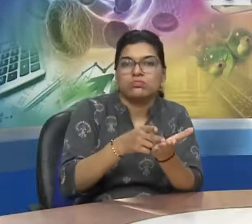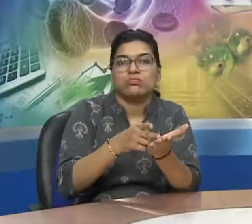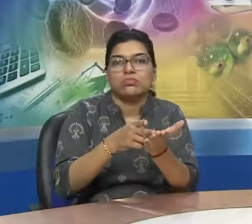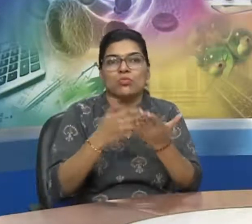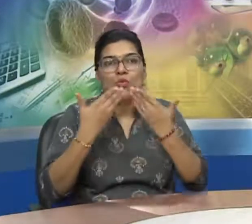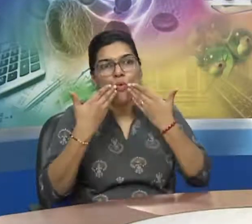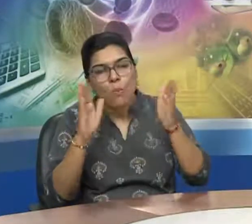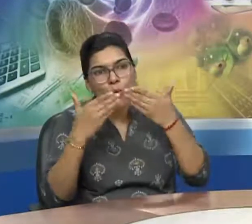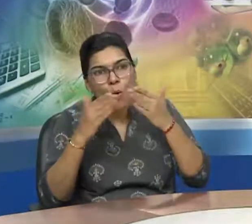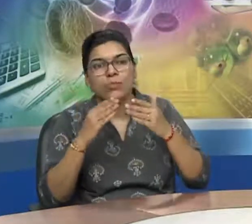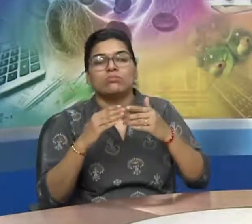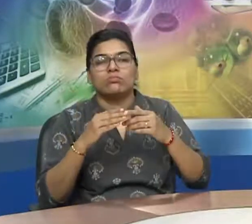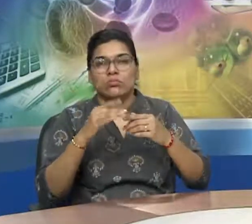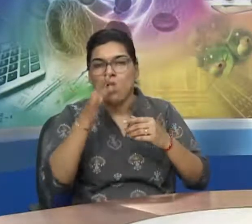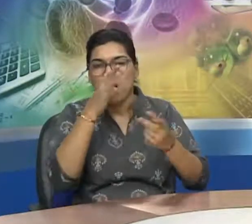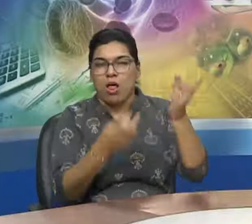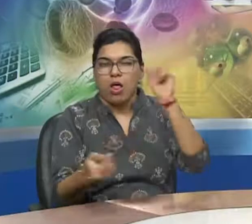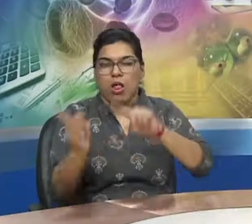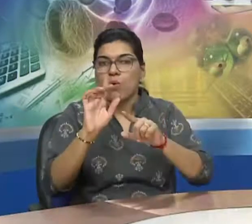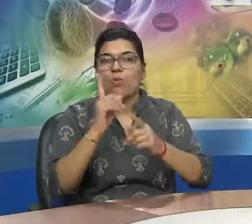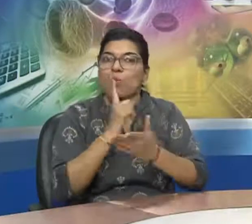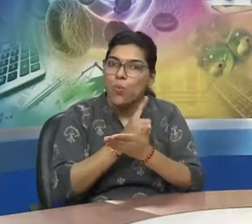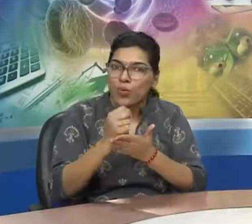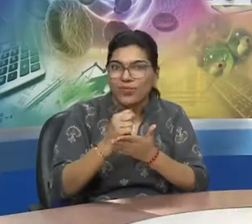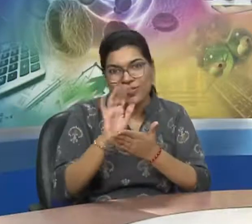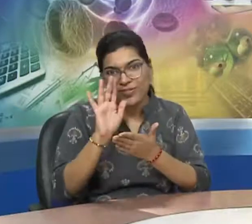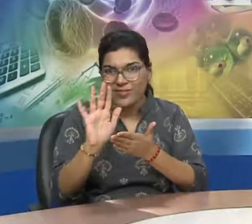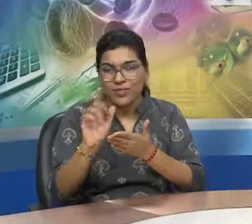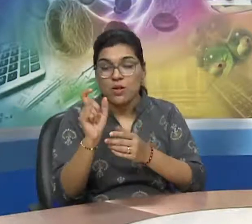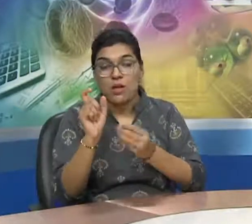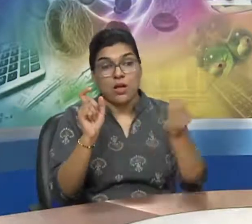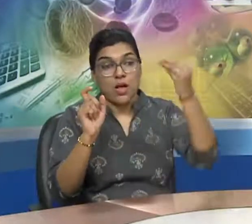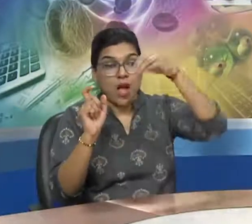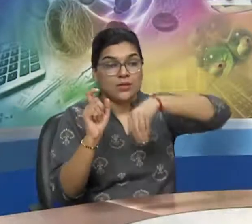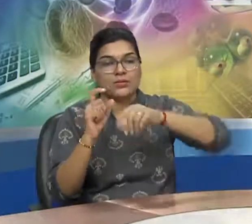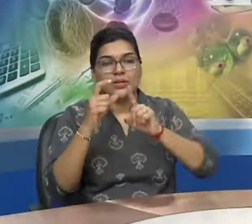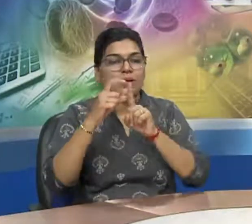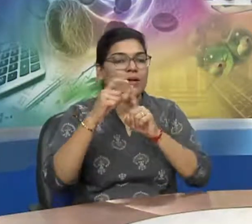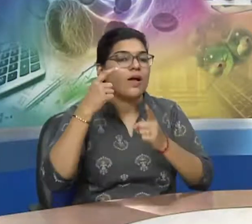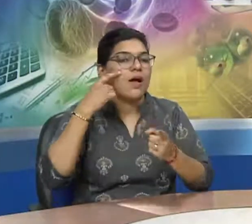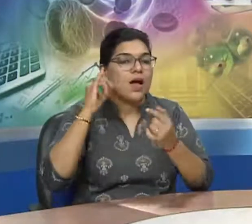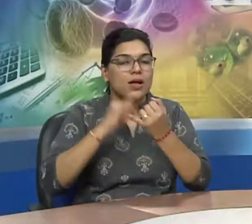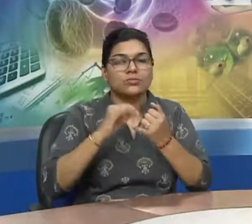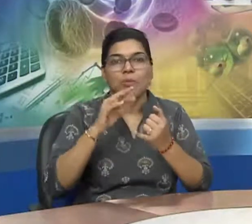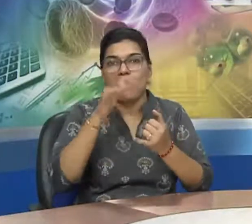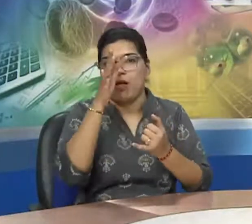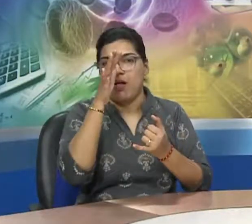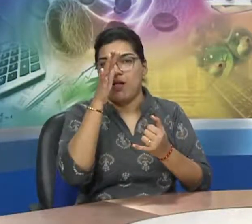And the last example on screen is dishonest. It means something which